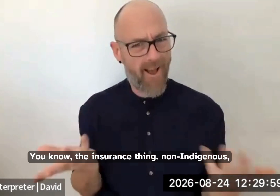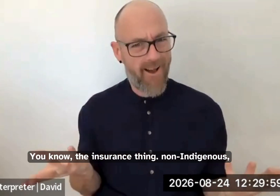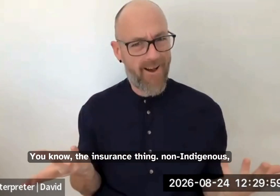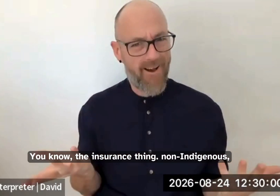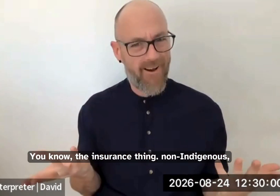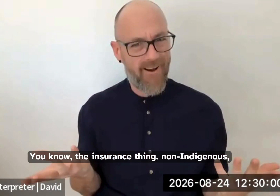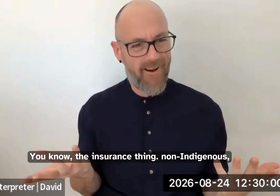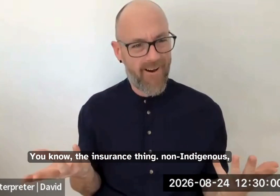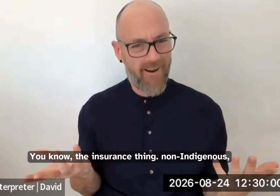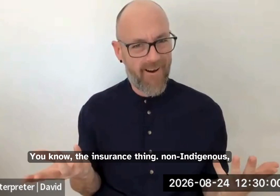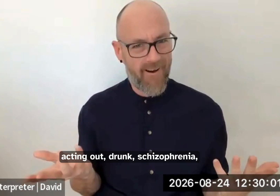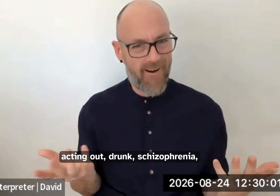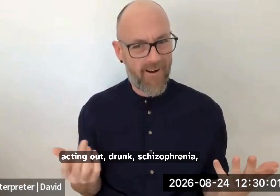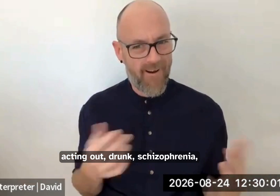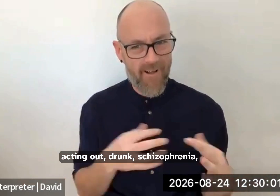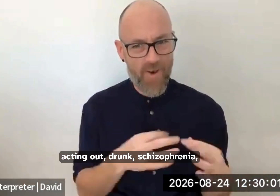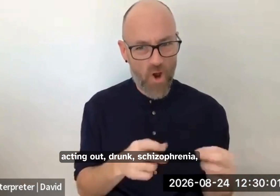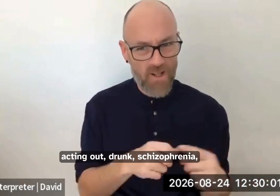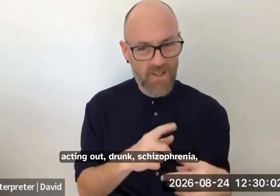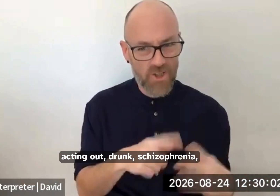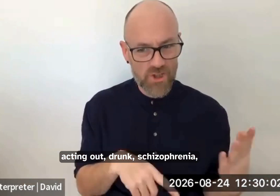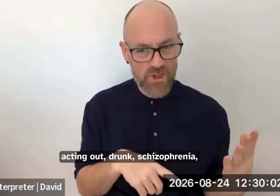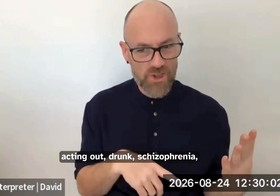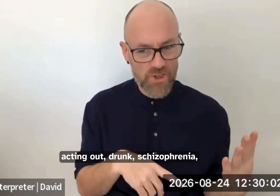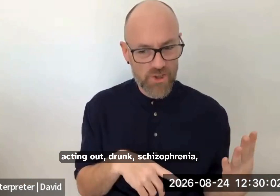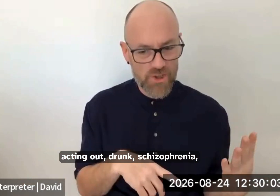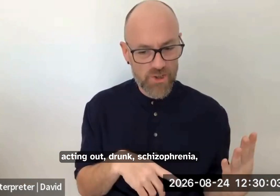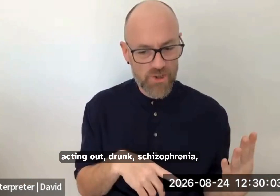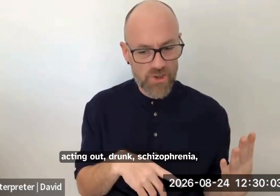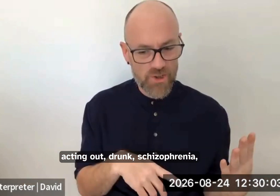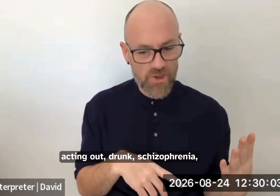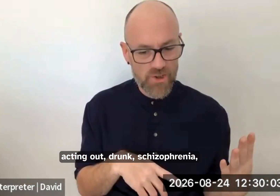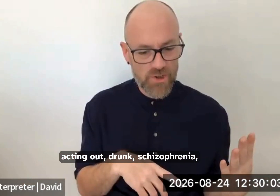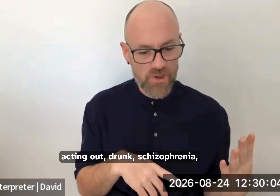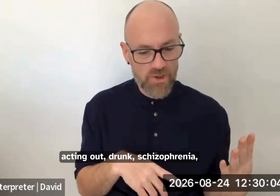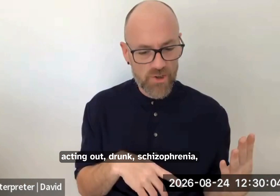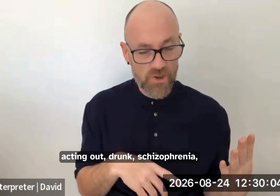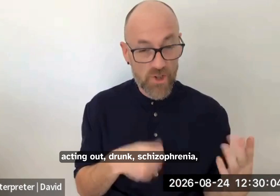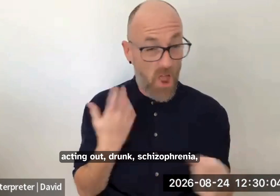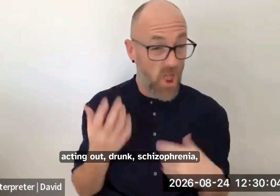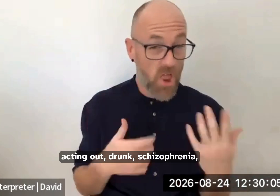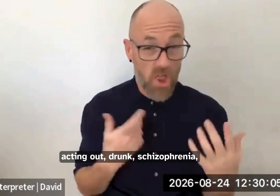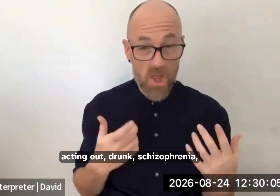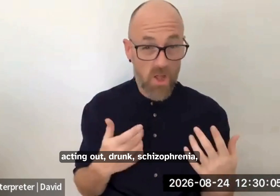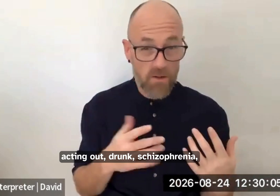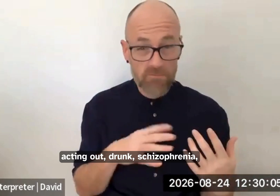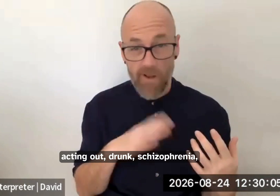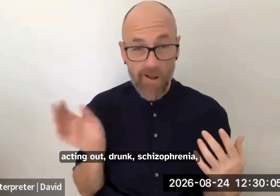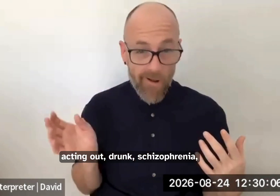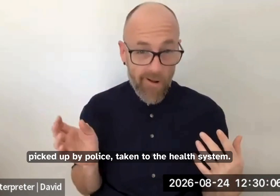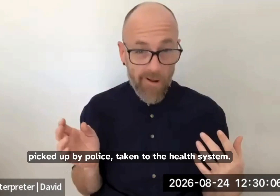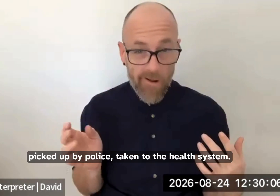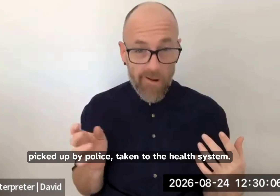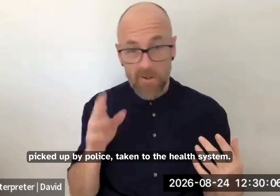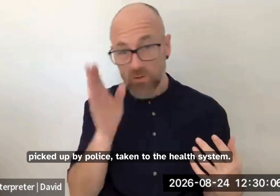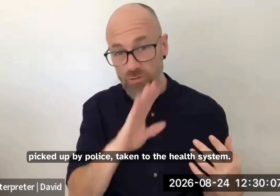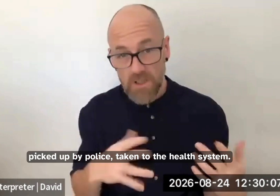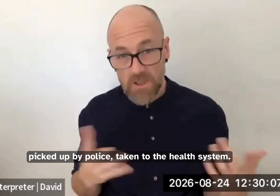And non-Indigenous, acting out, drunk,